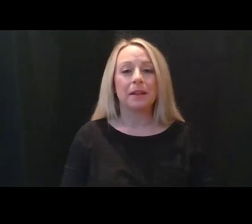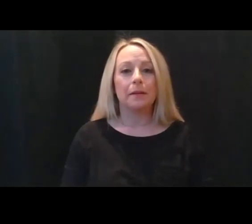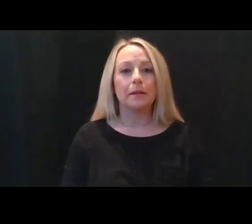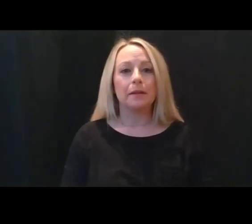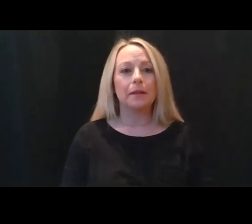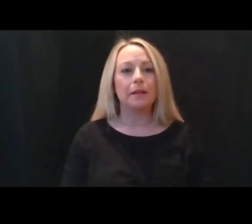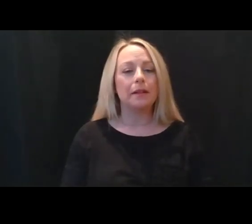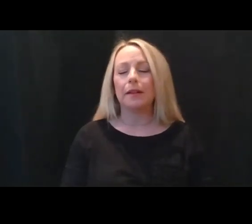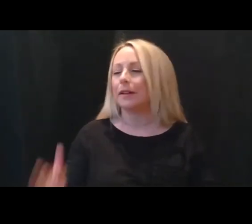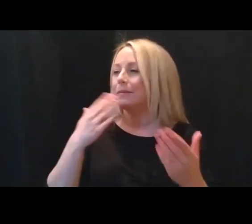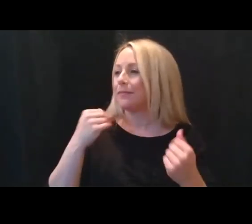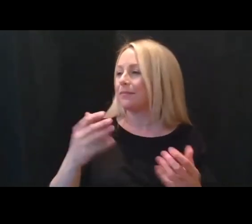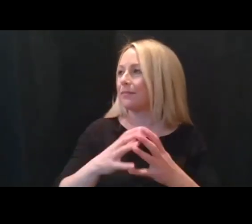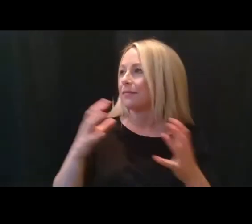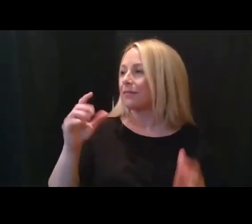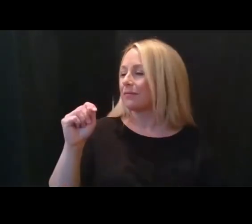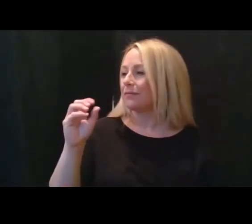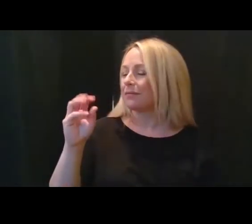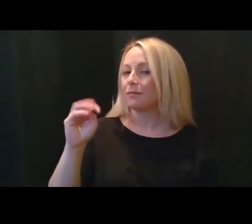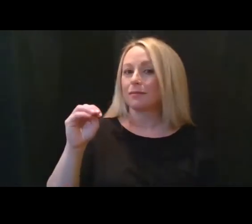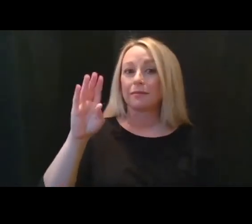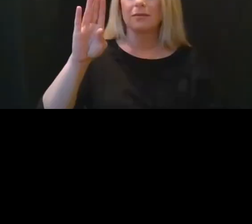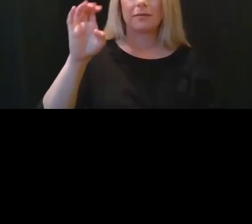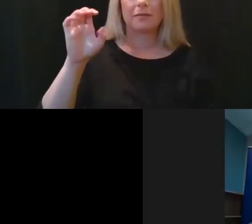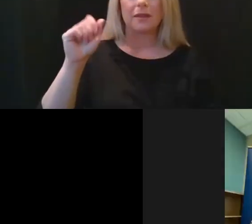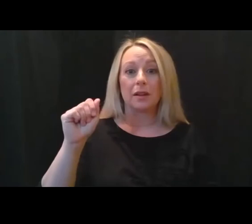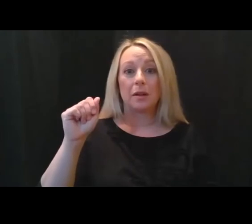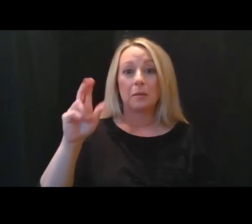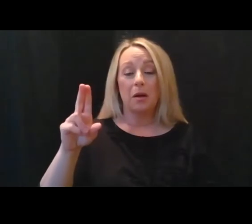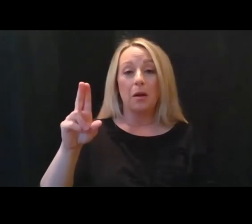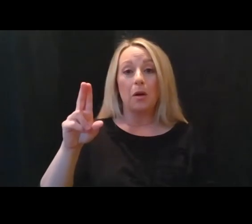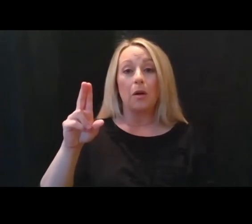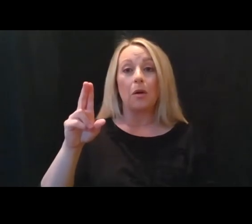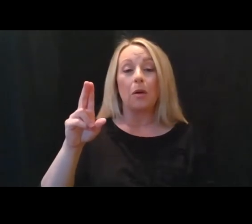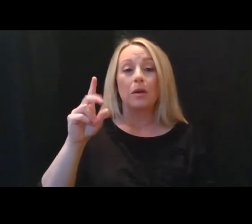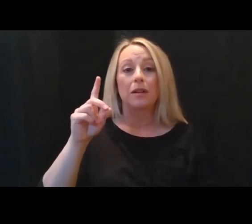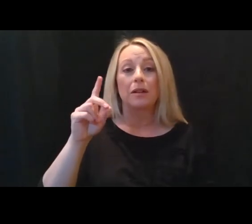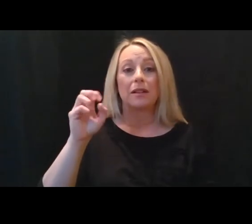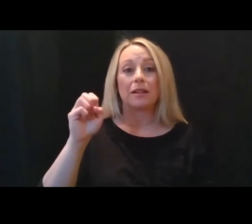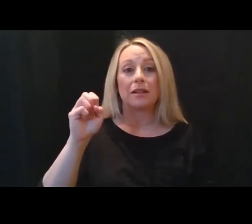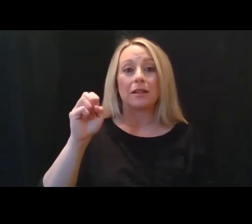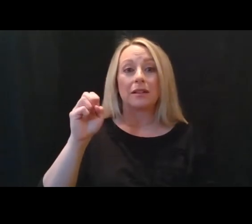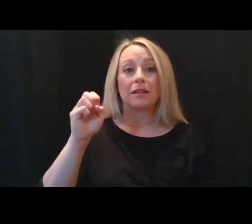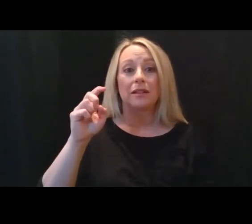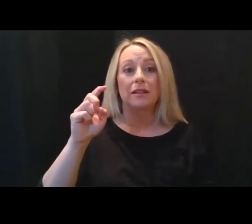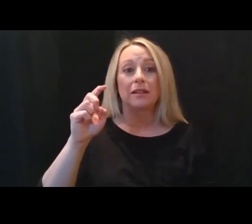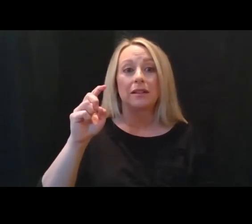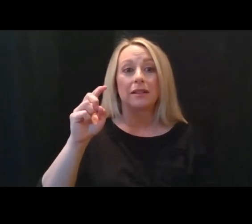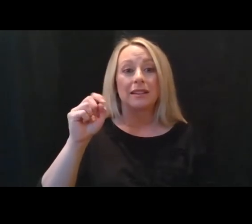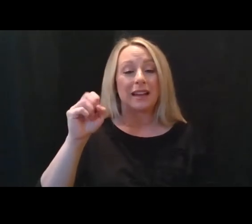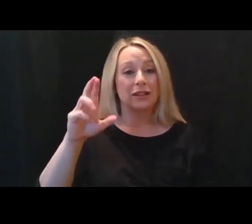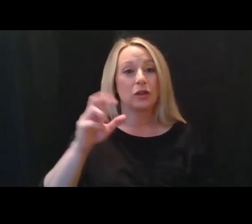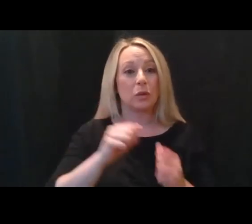Thanks so much, Tom. Next, we'll hear from Beau Dexter with Genesis Health System on how vaccine rollout is happening there. Thanks,